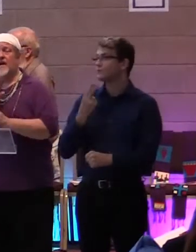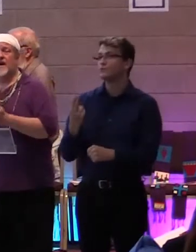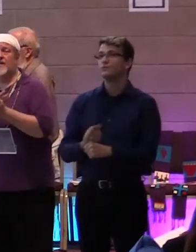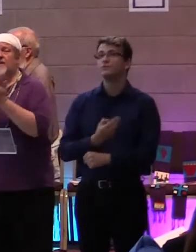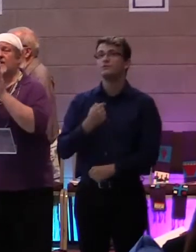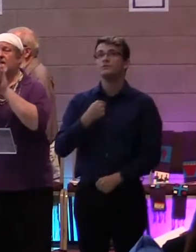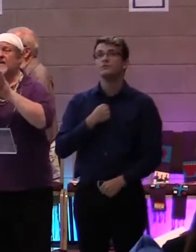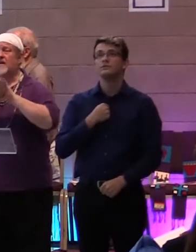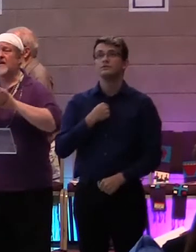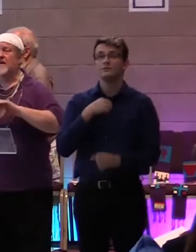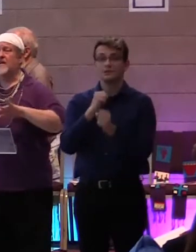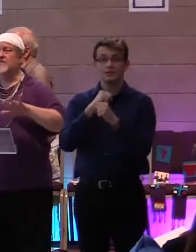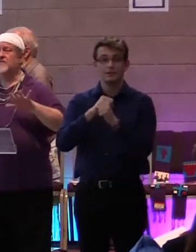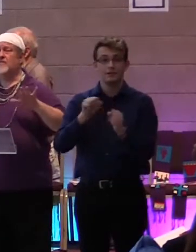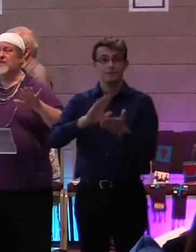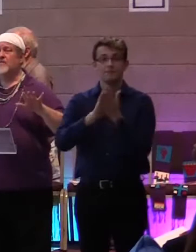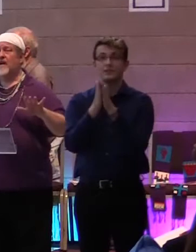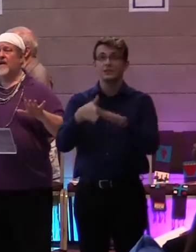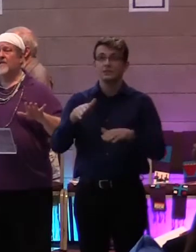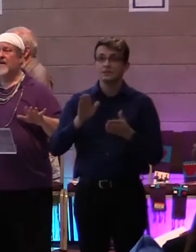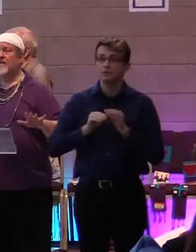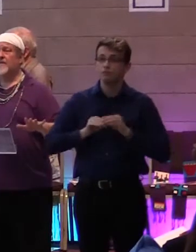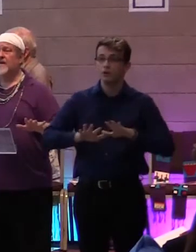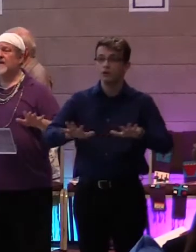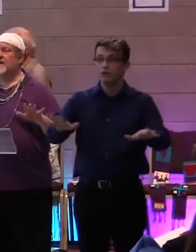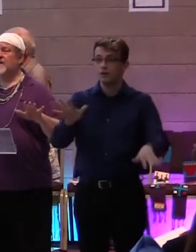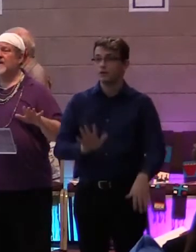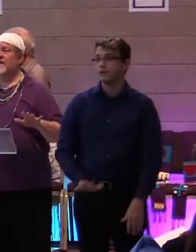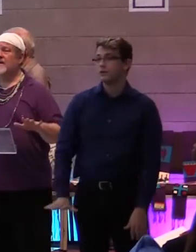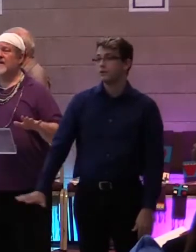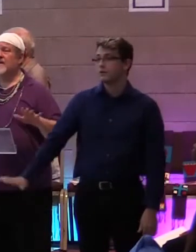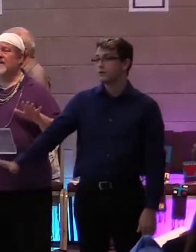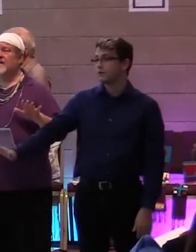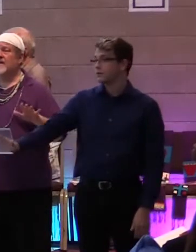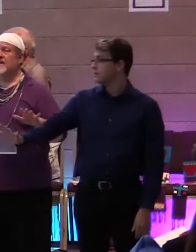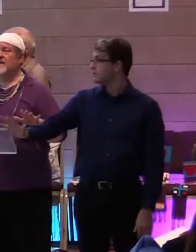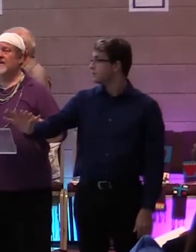May I be an instrument of